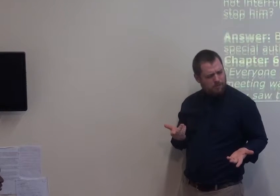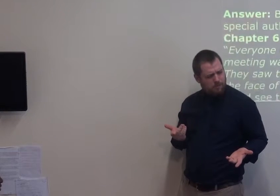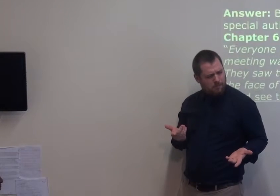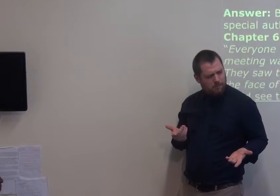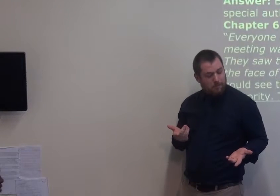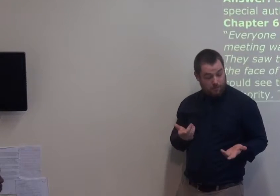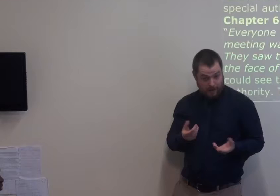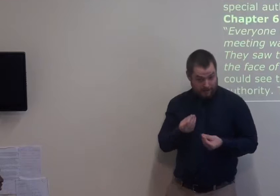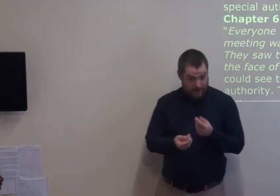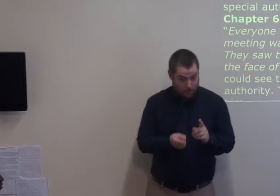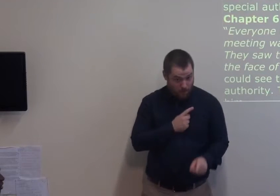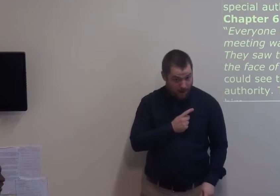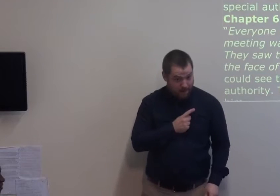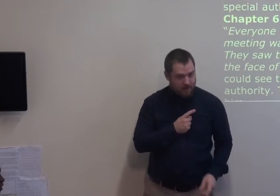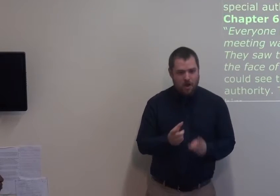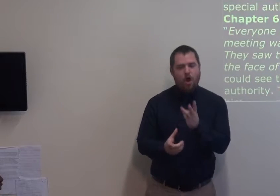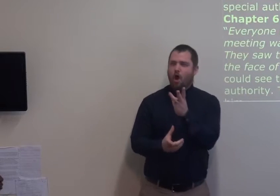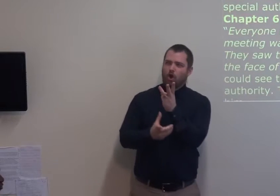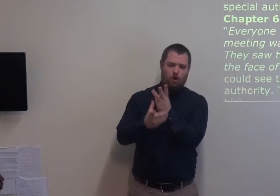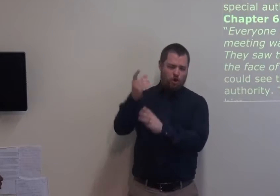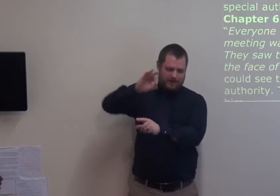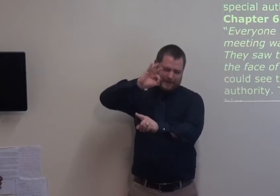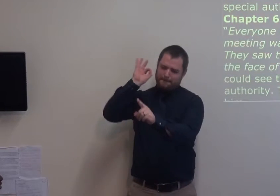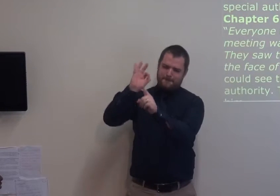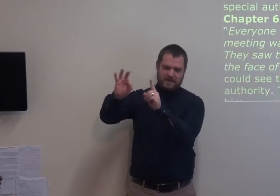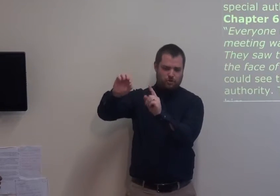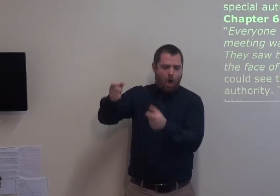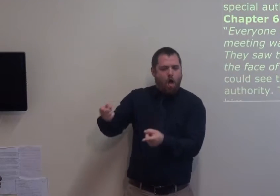Answer. Because God gave special authority to Stephen.